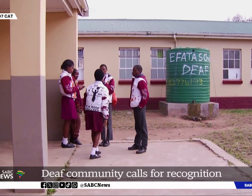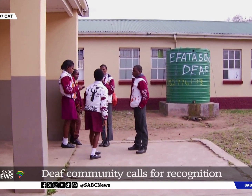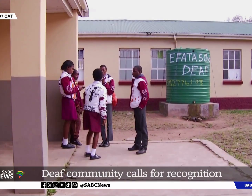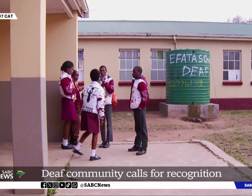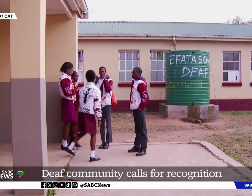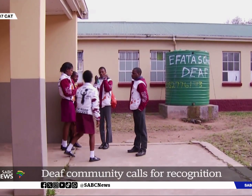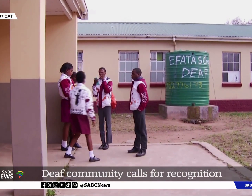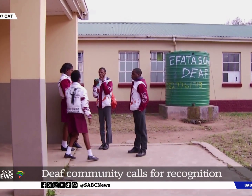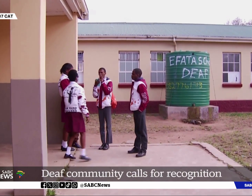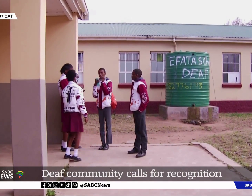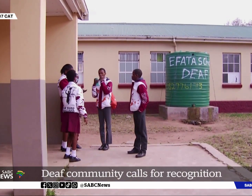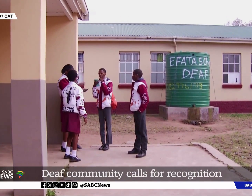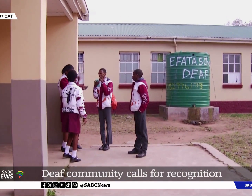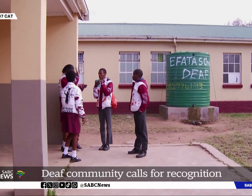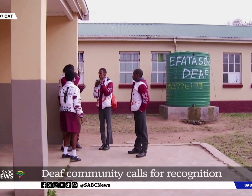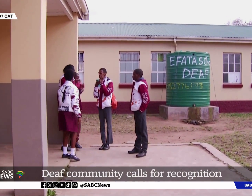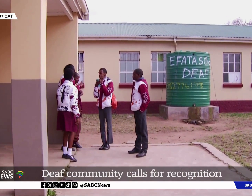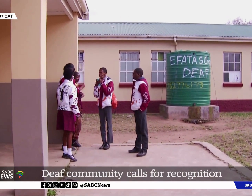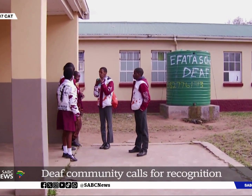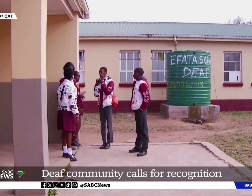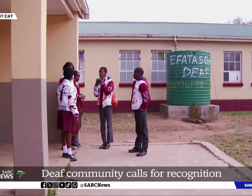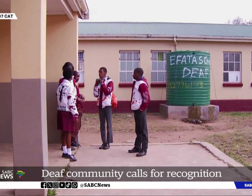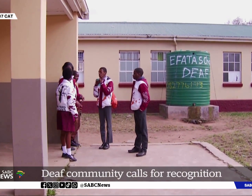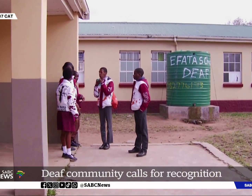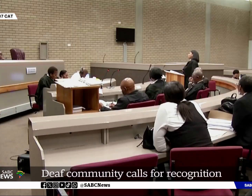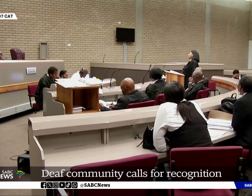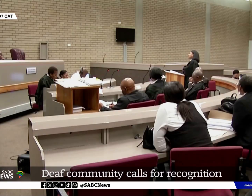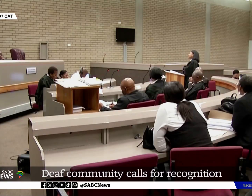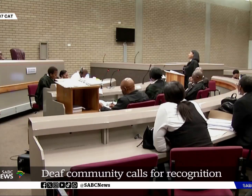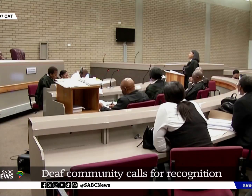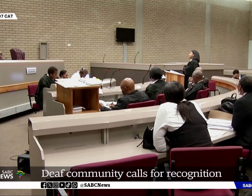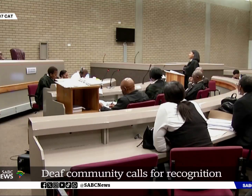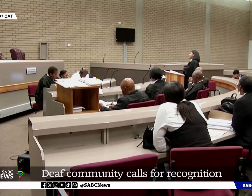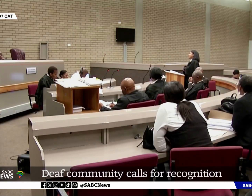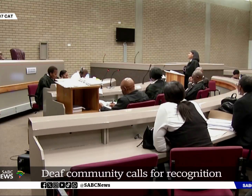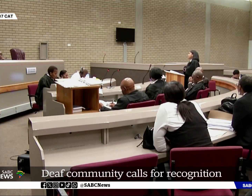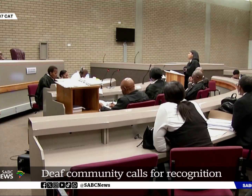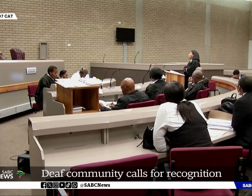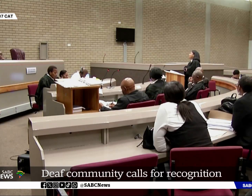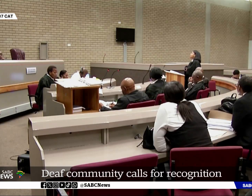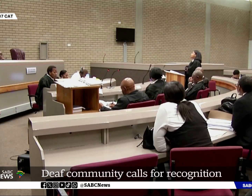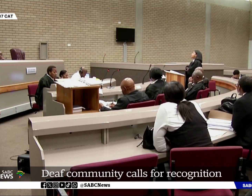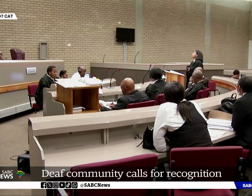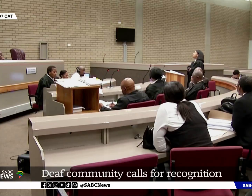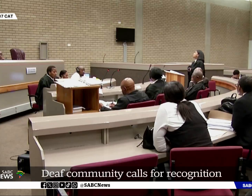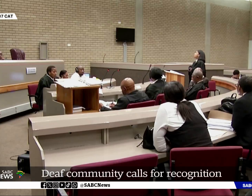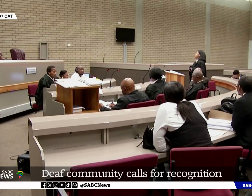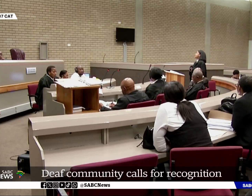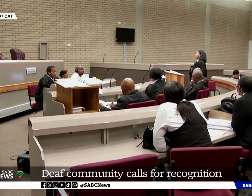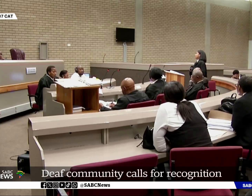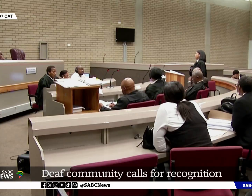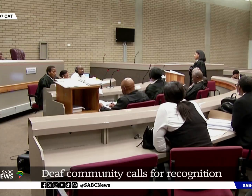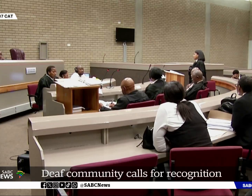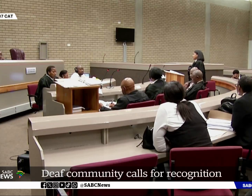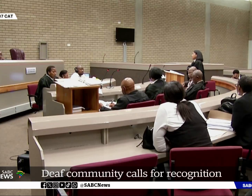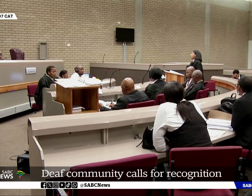from Mthatha School for the Blind and Deaf were sentenced for murder. They alleged they could not understand the sign